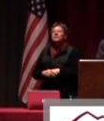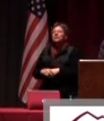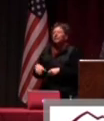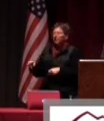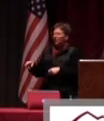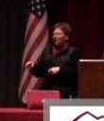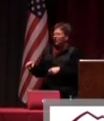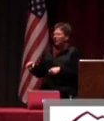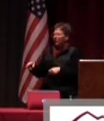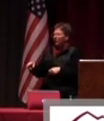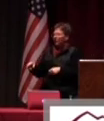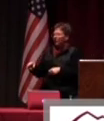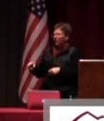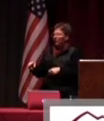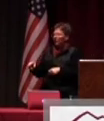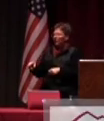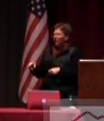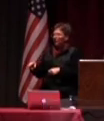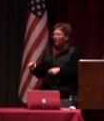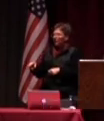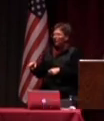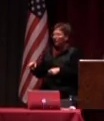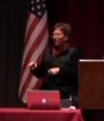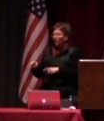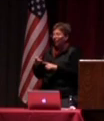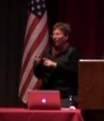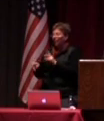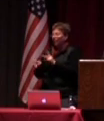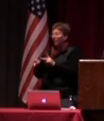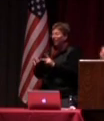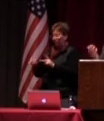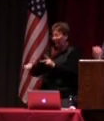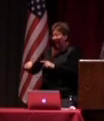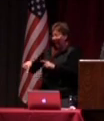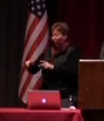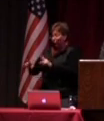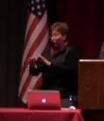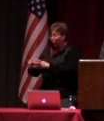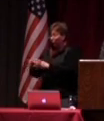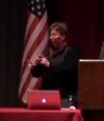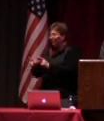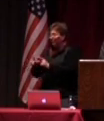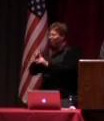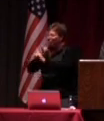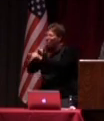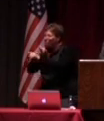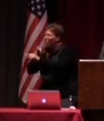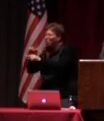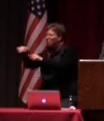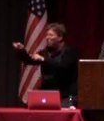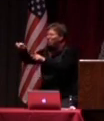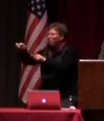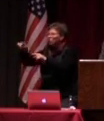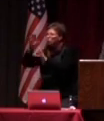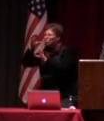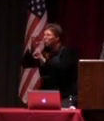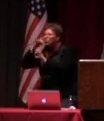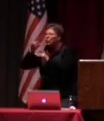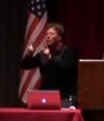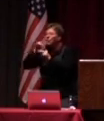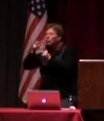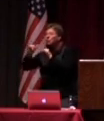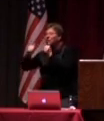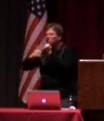hunted down suspected Bonapartists with paranoid intensity. And the name Bonaparte still roused a great deal of admiration